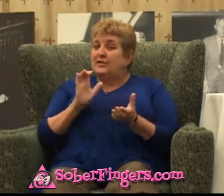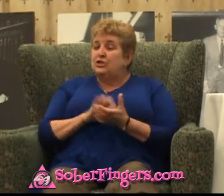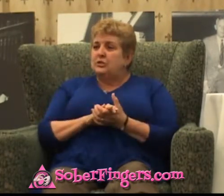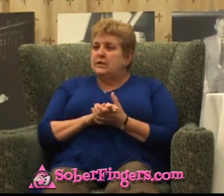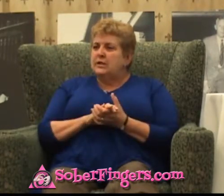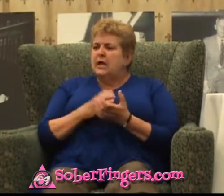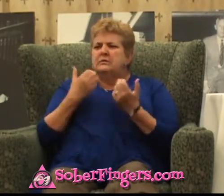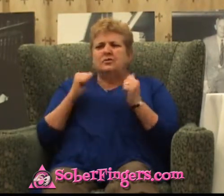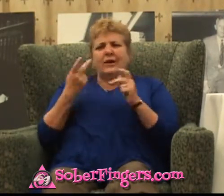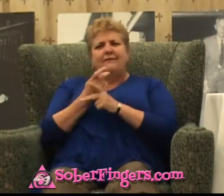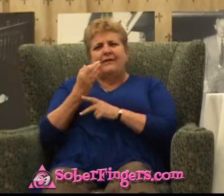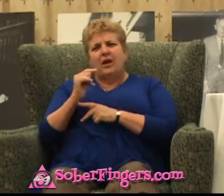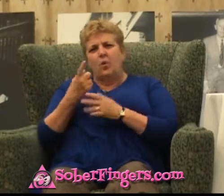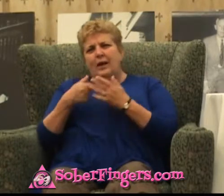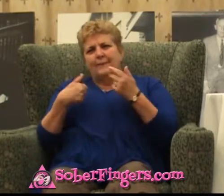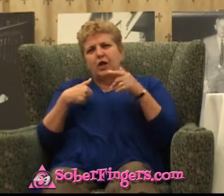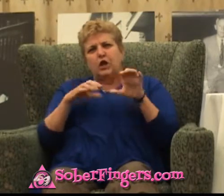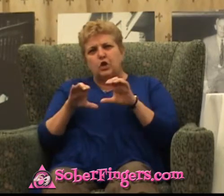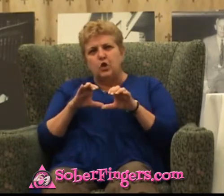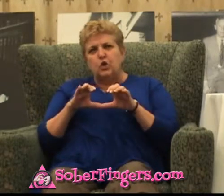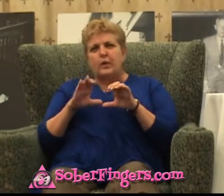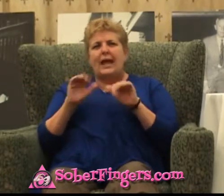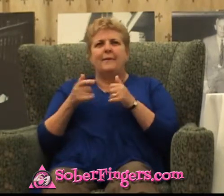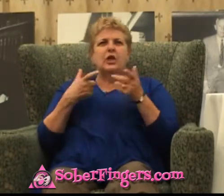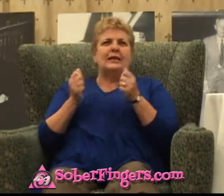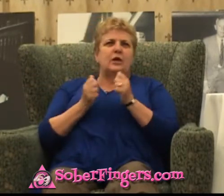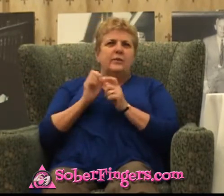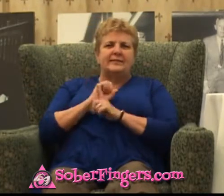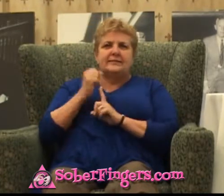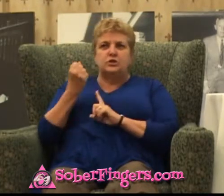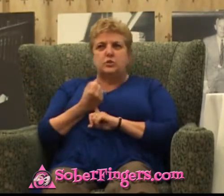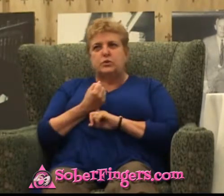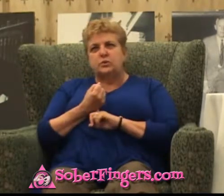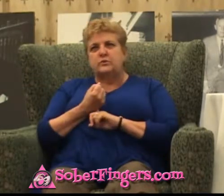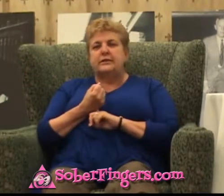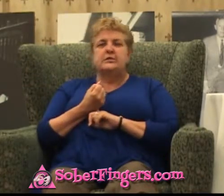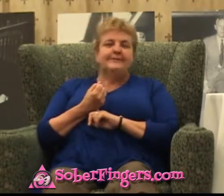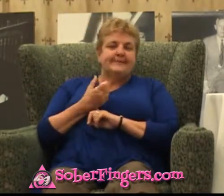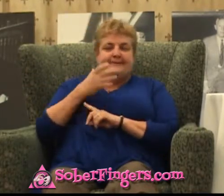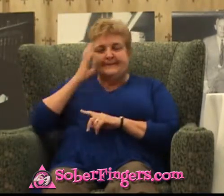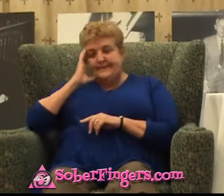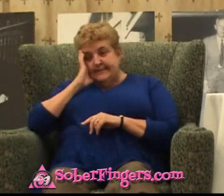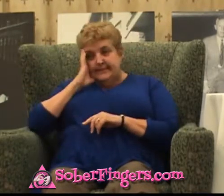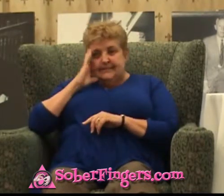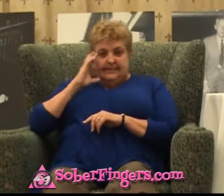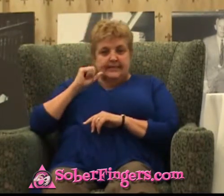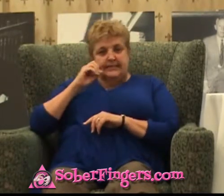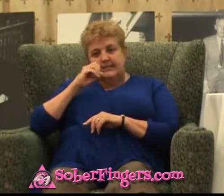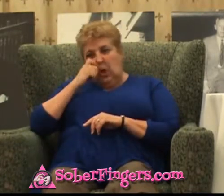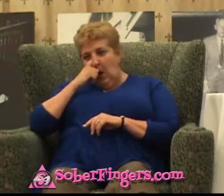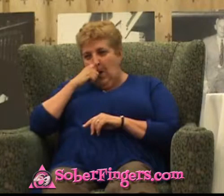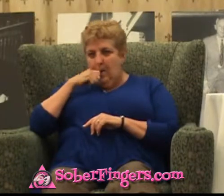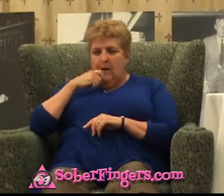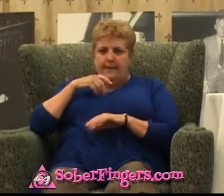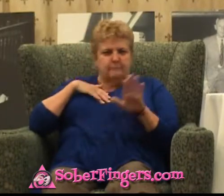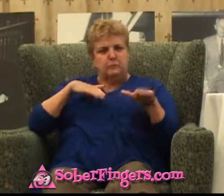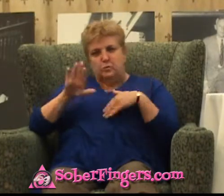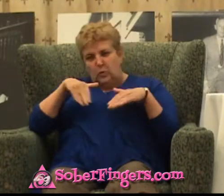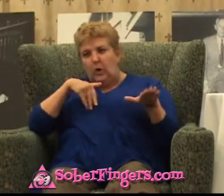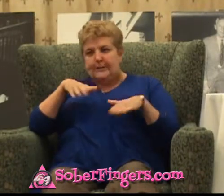to do and how I was going to deal with this situation that I had gotten myself into. And so I'm stomping out in those woods one more time, and I cry